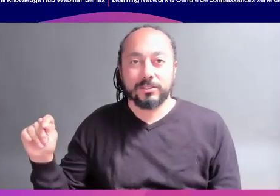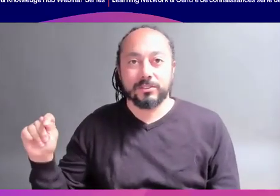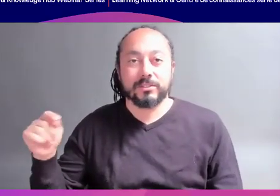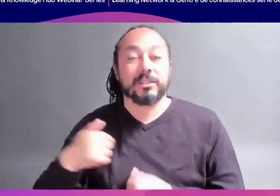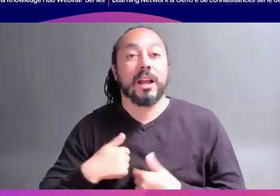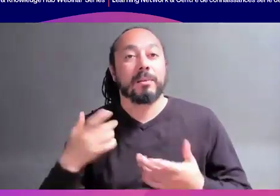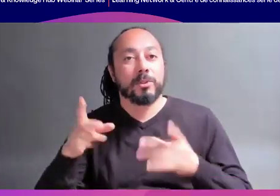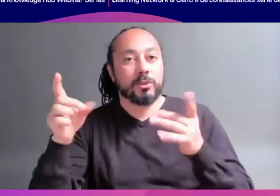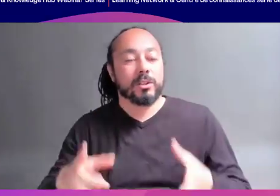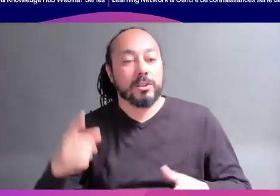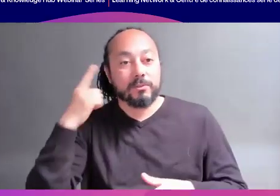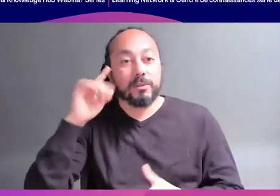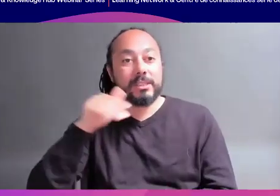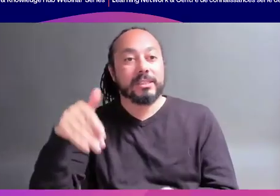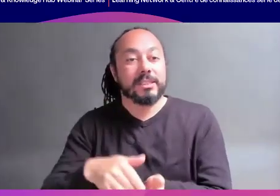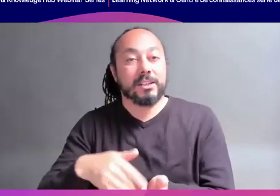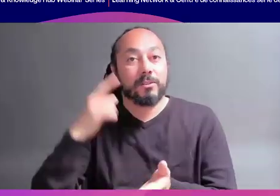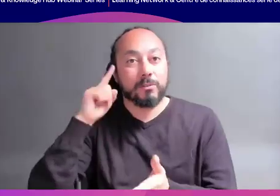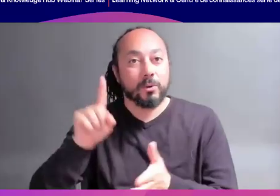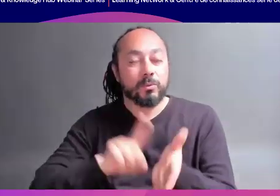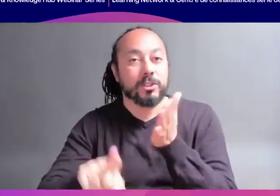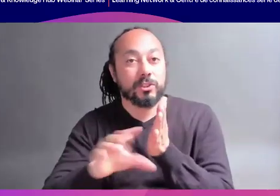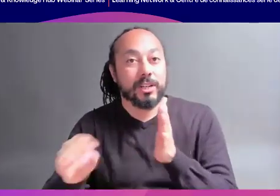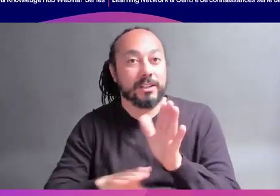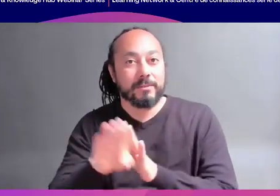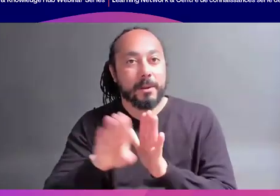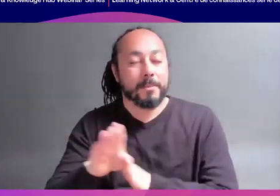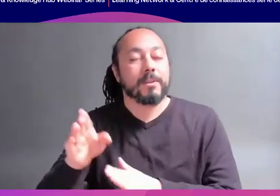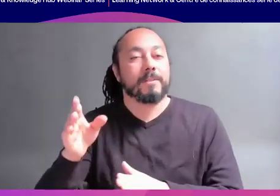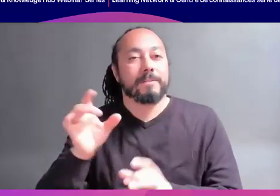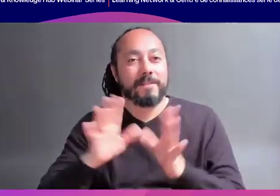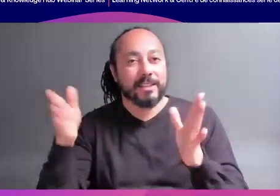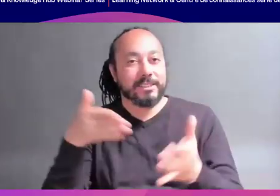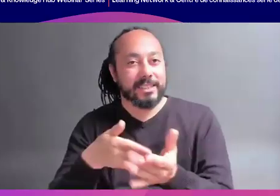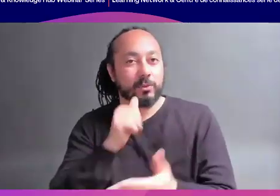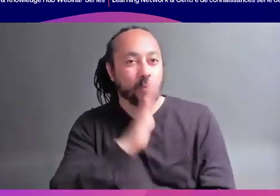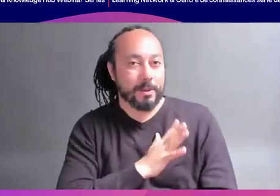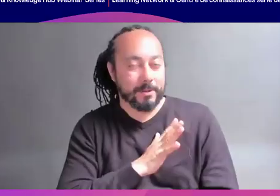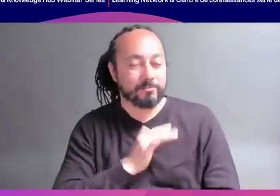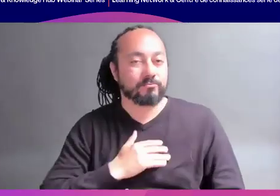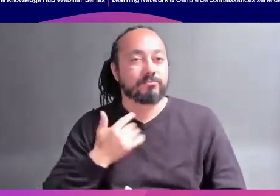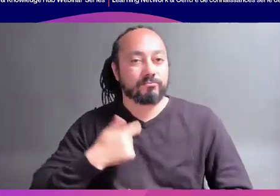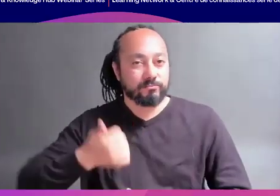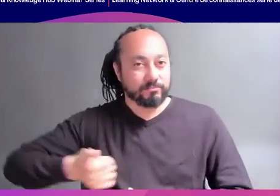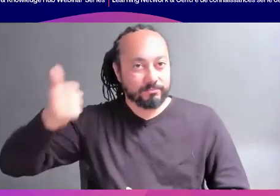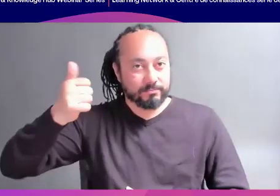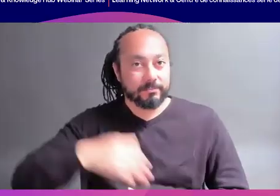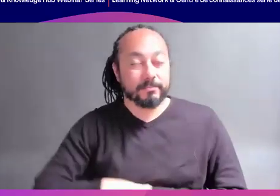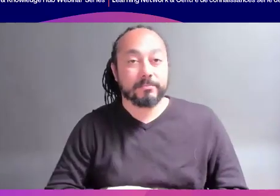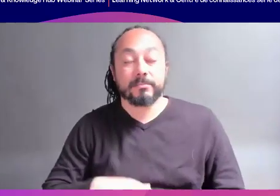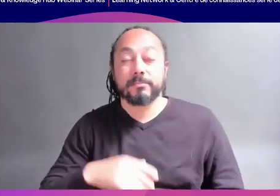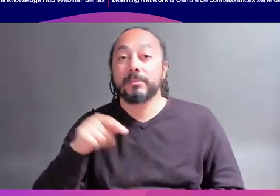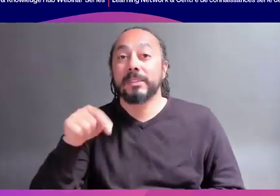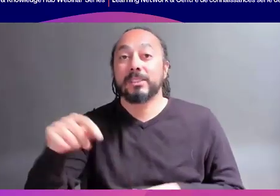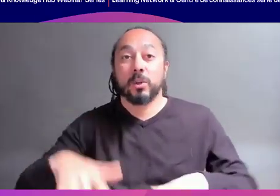and Education on Violence Against Women and Children. This webinar is co-hosted by two of our